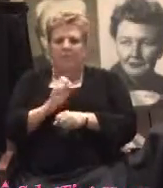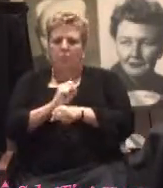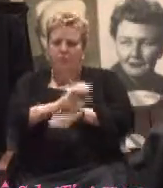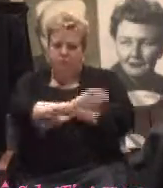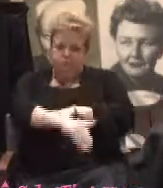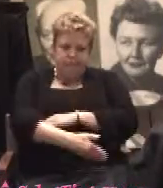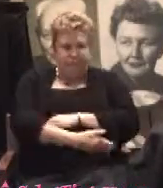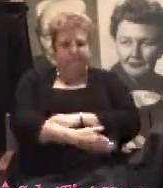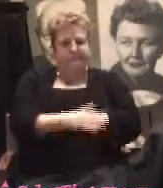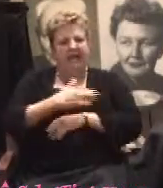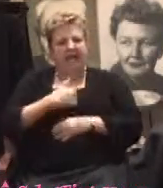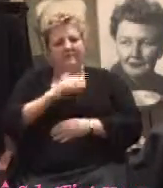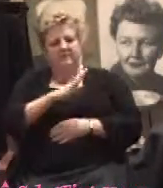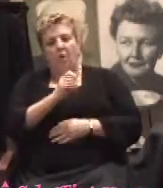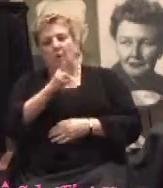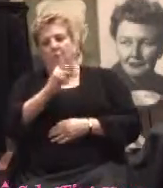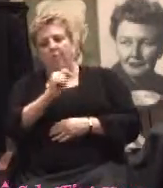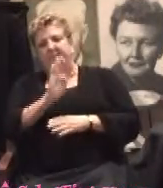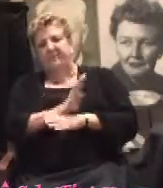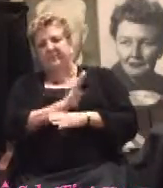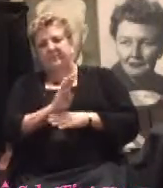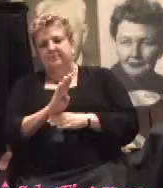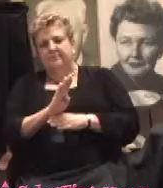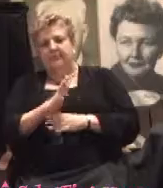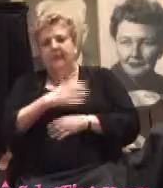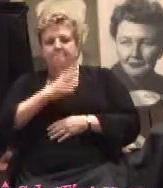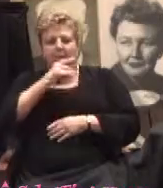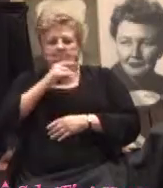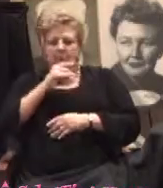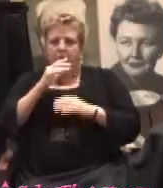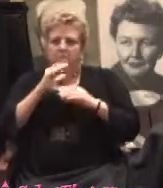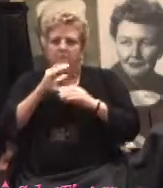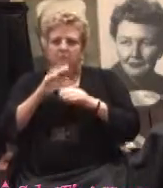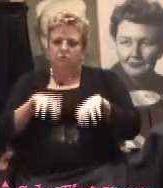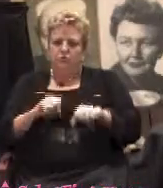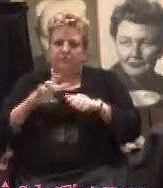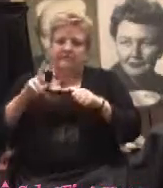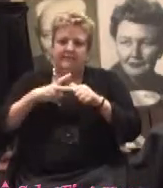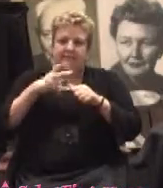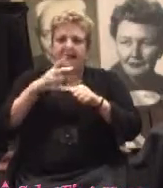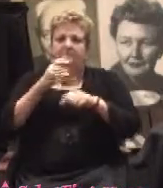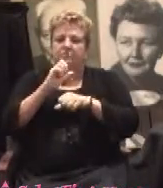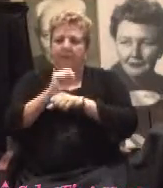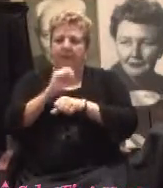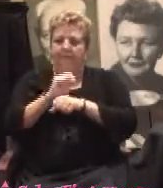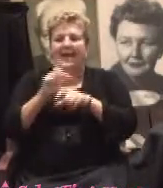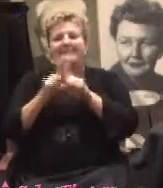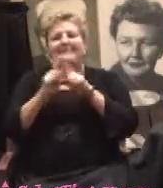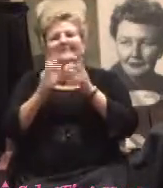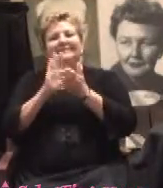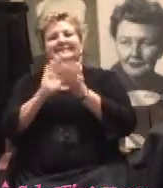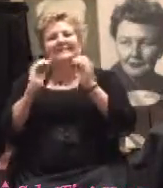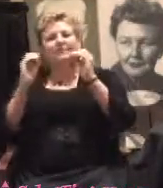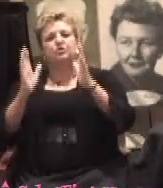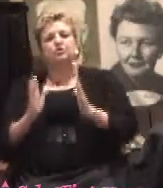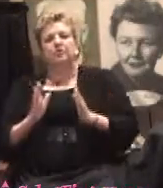my mother did all these things so we could go to college. And she took this other job as a school teacher. And my mother was a woman of quiet dignity. My